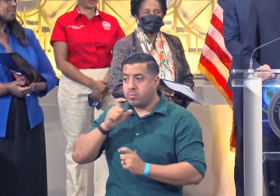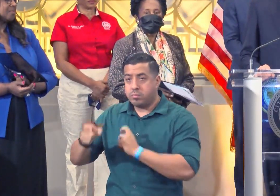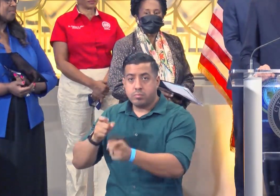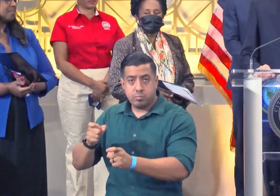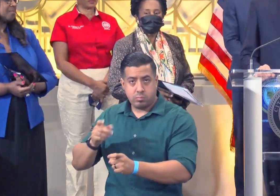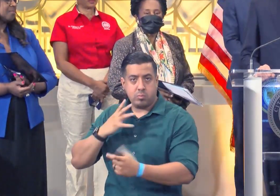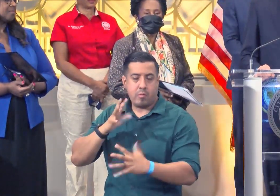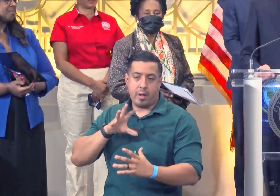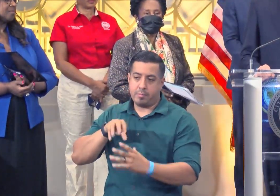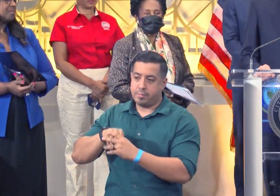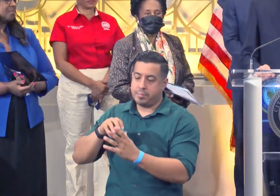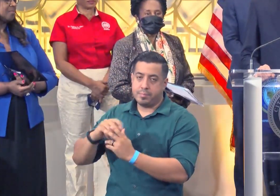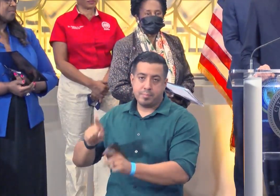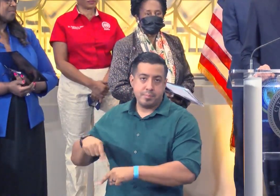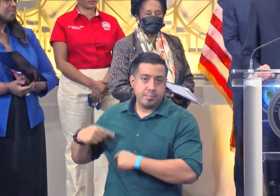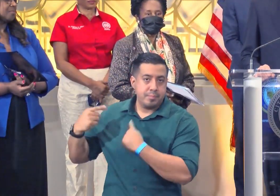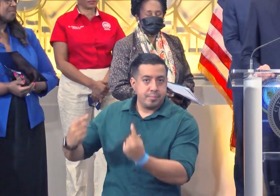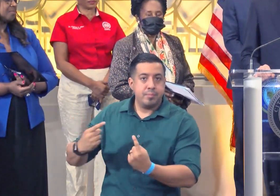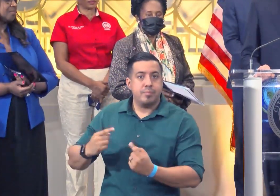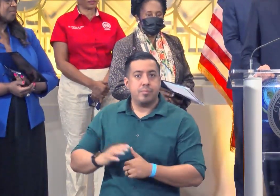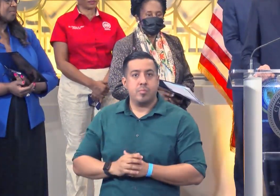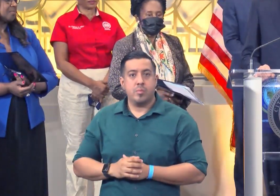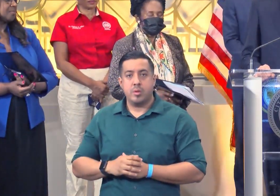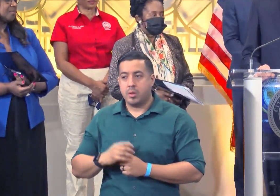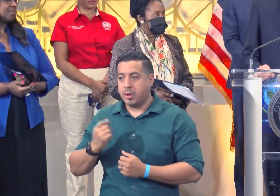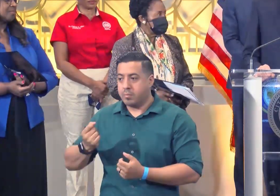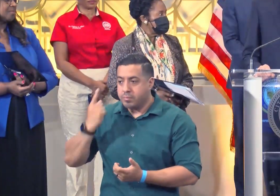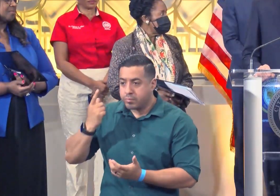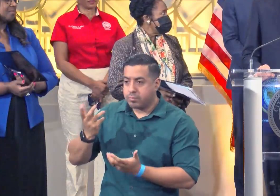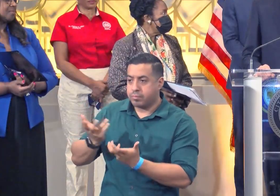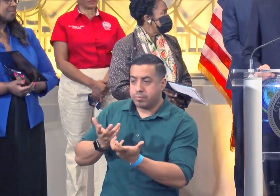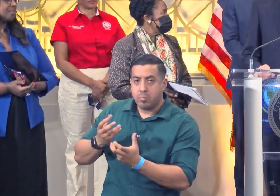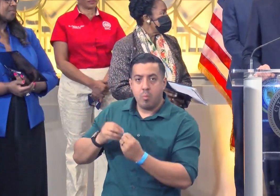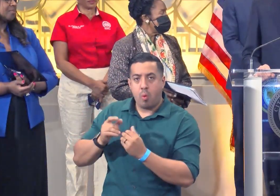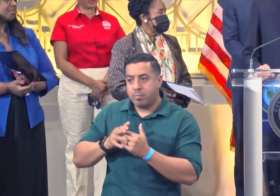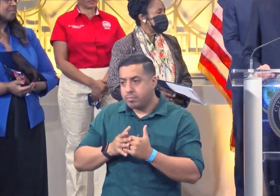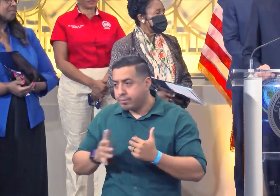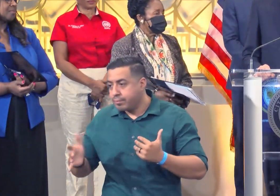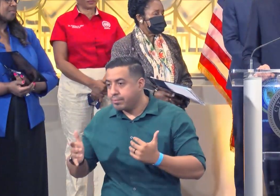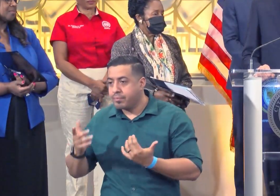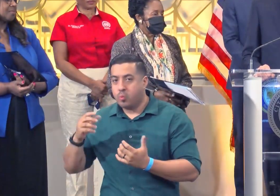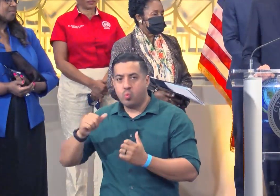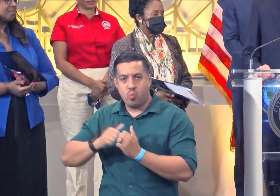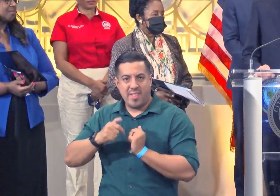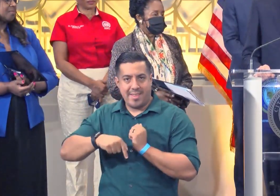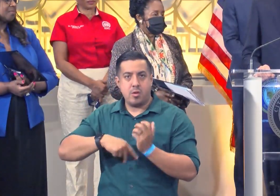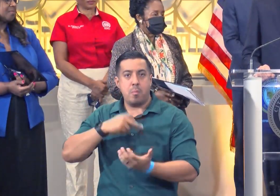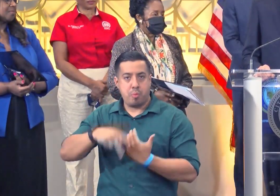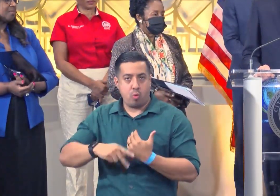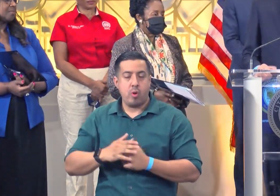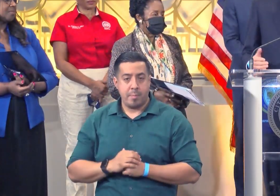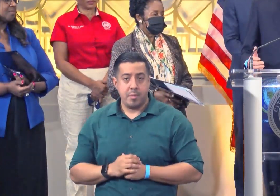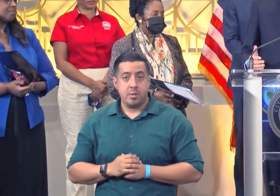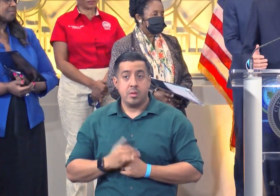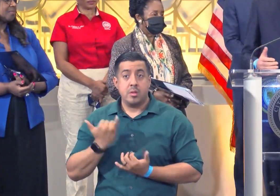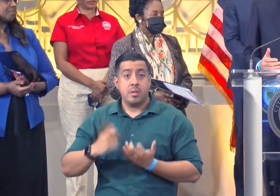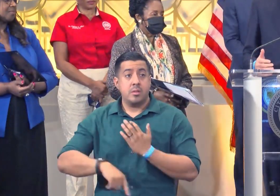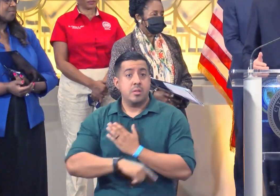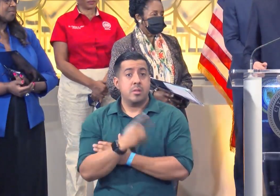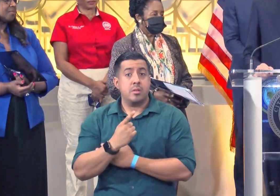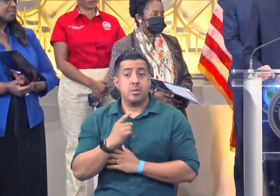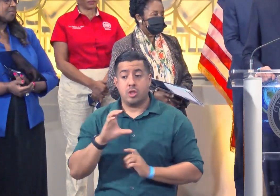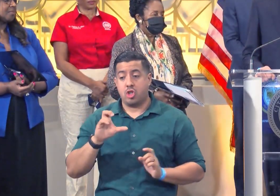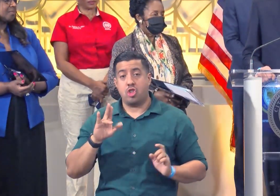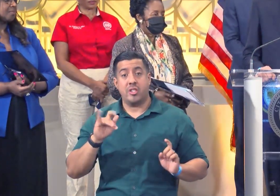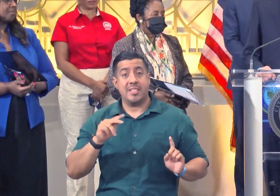has been involved in the conceptualization and onwards of this program. To date, Curtis